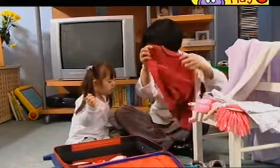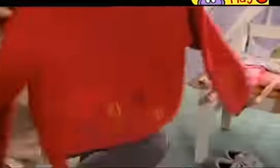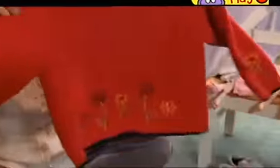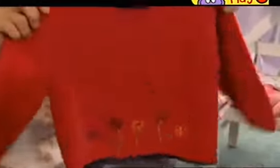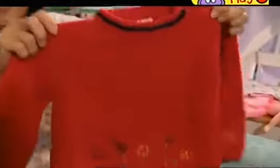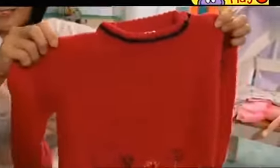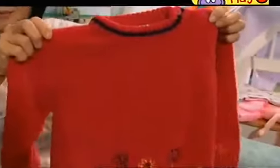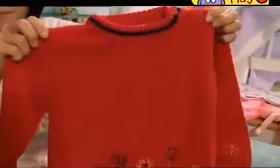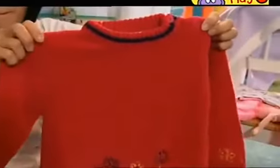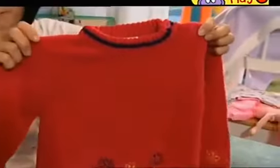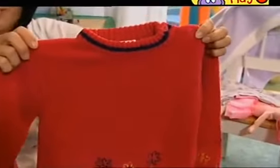What about this jumper?